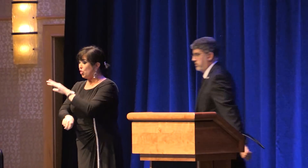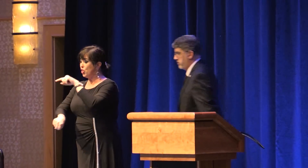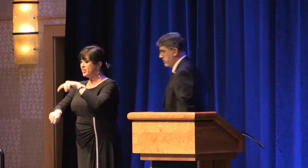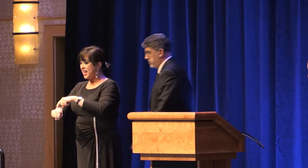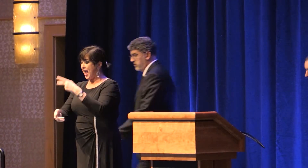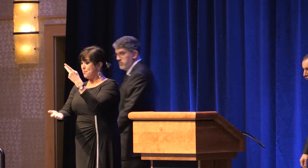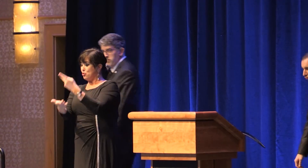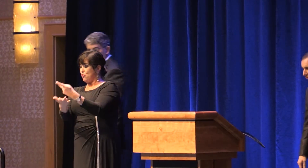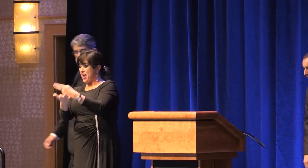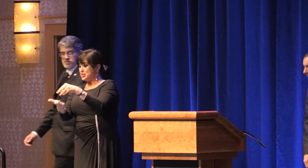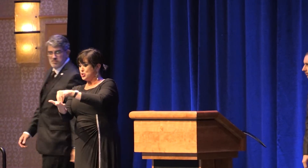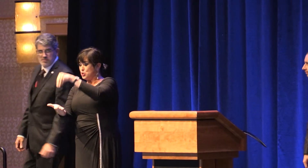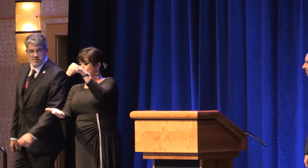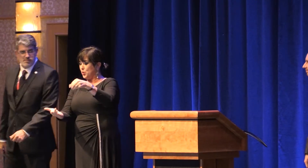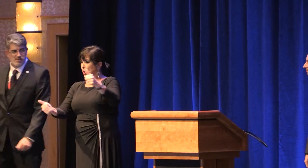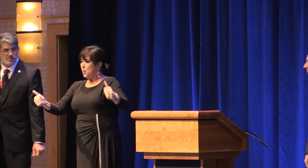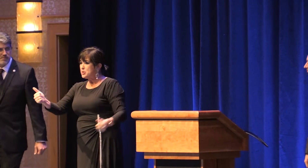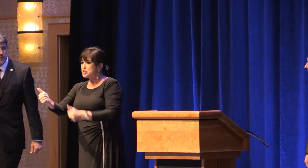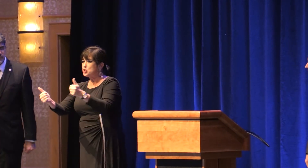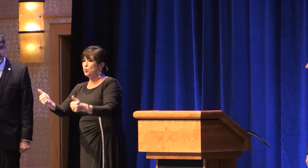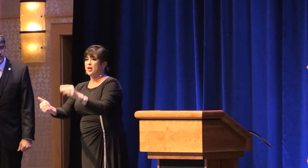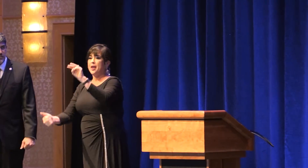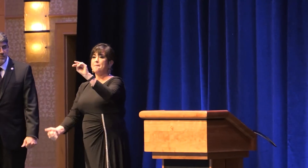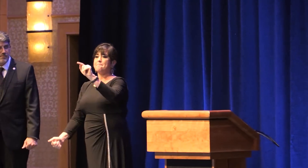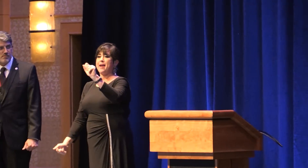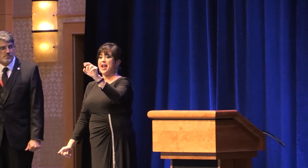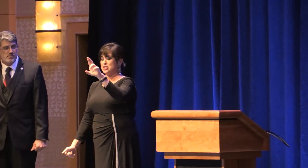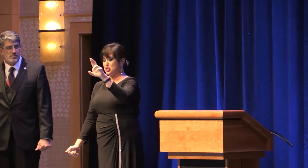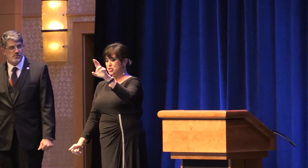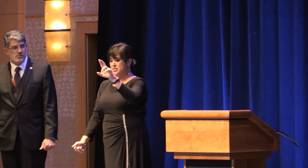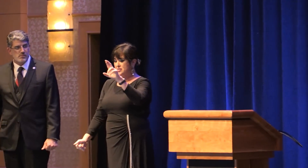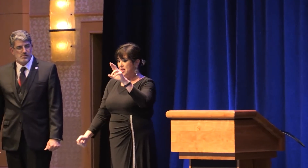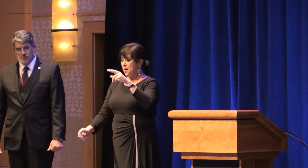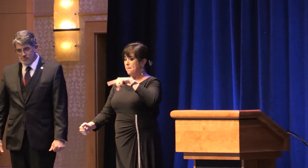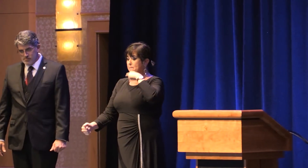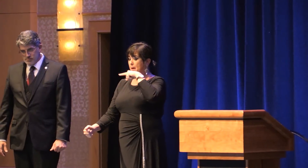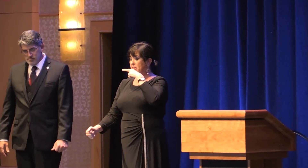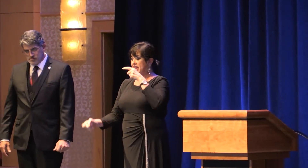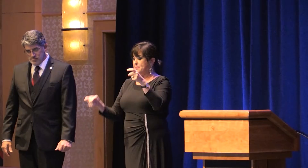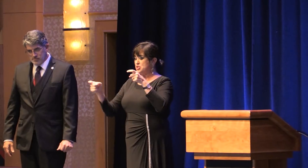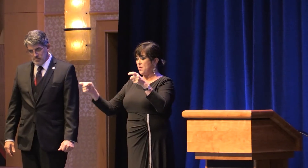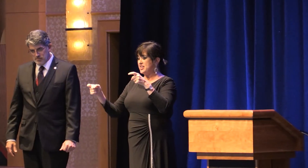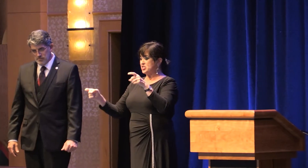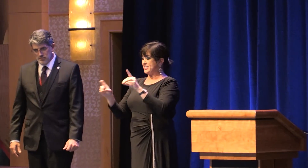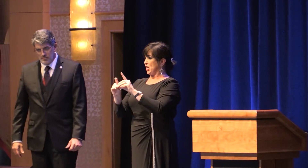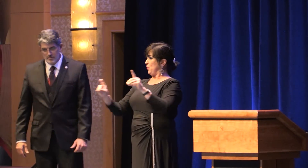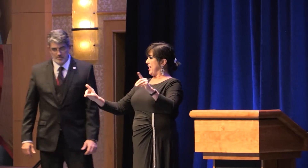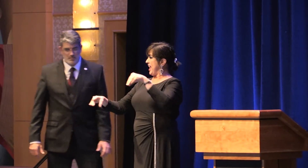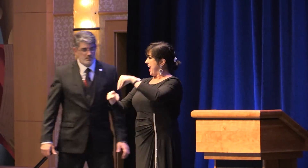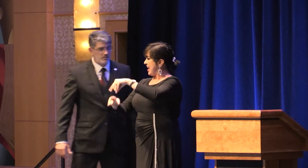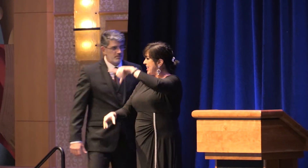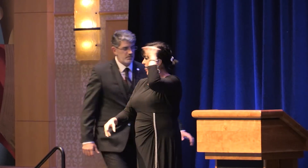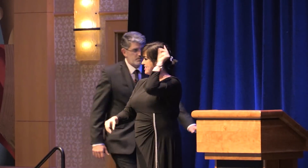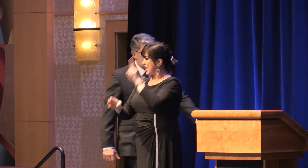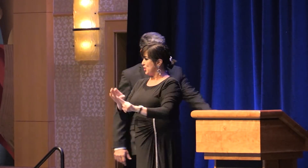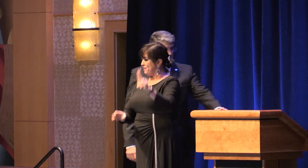Directors. He's also a full-time graduate student pursuing a Master's of Public Administration at